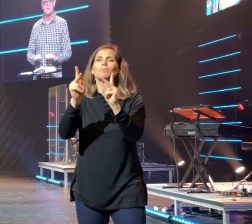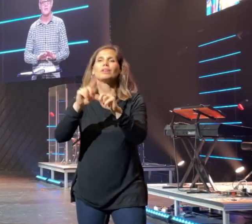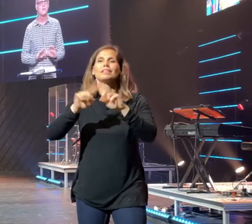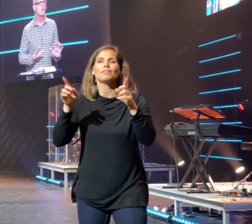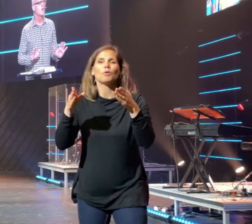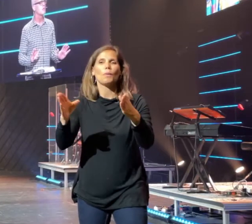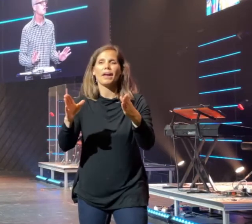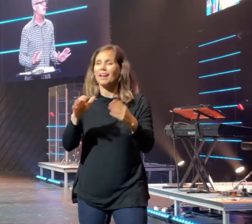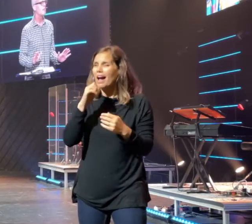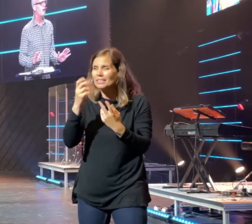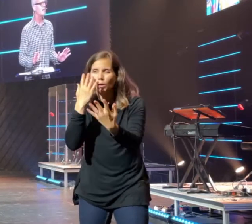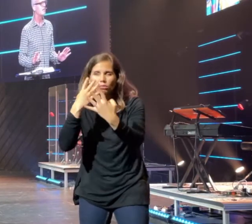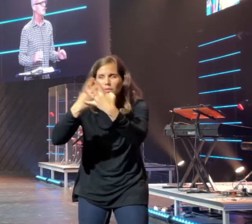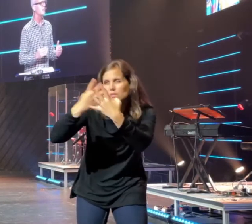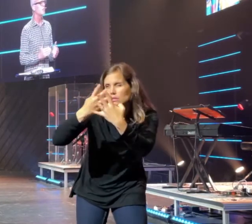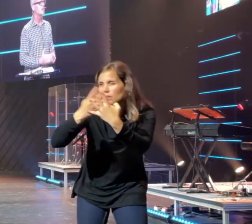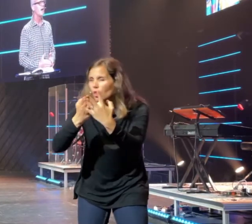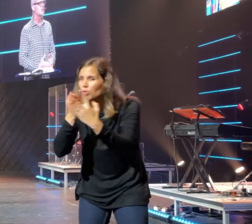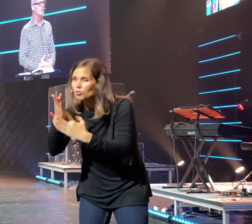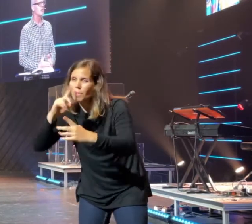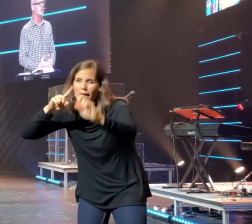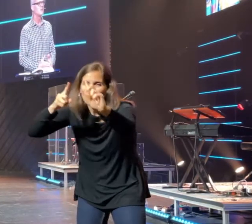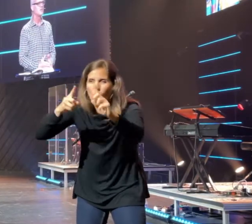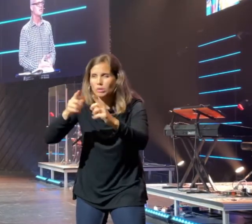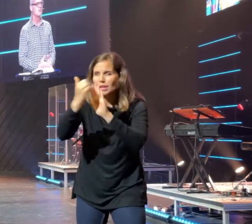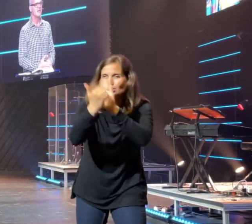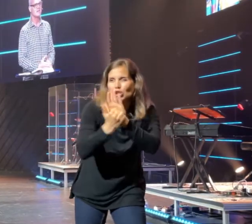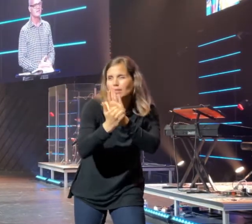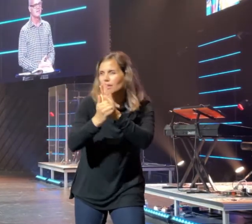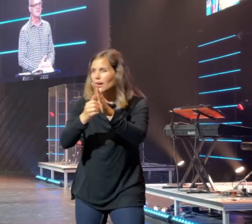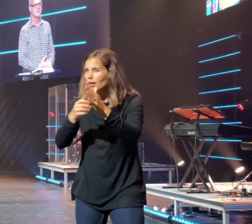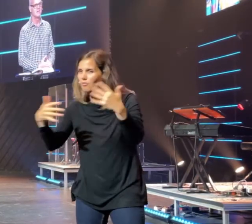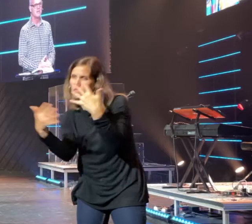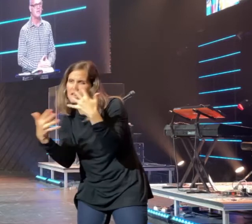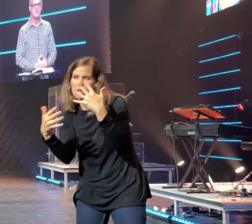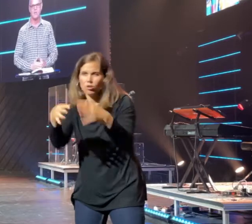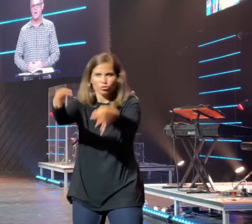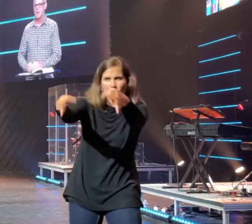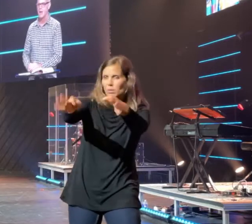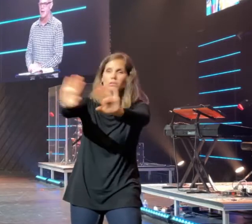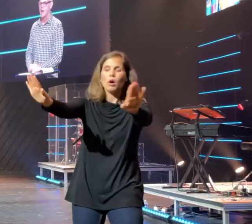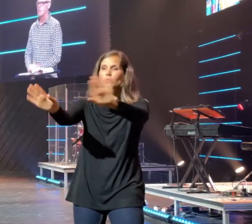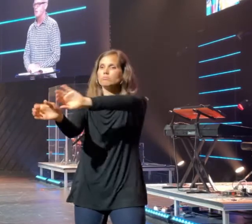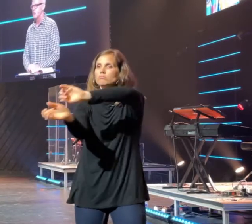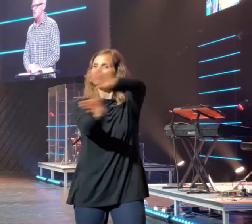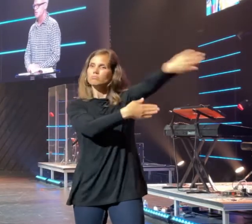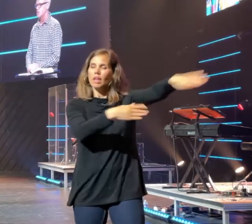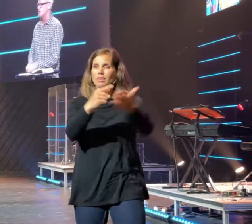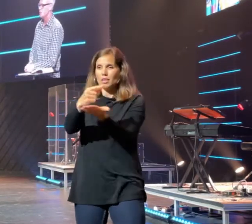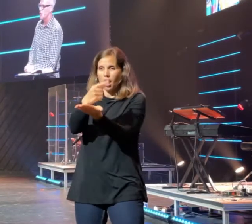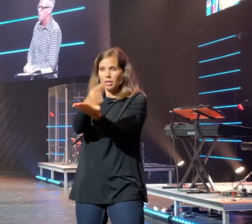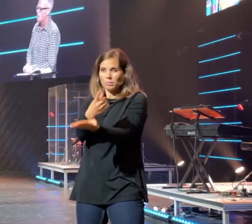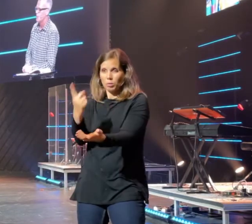fears, no longer through my politics, but through the gospel of Jesus Christ. Now you say, Rob, how about you? Is that